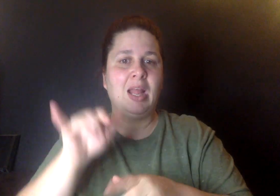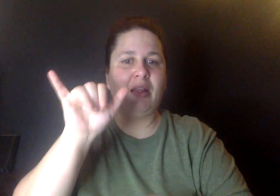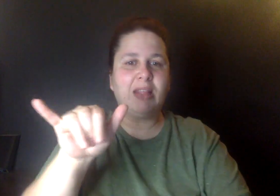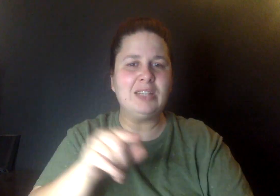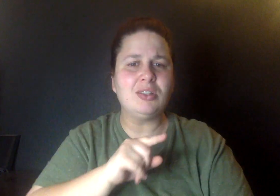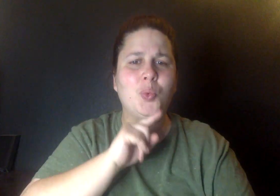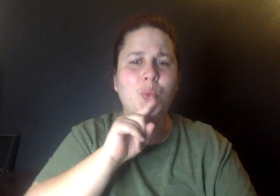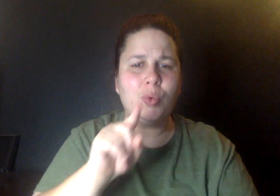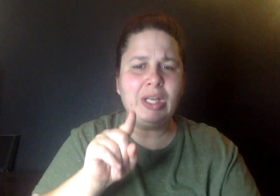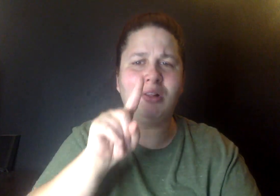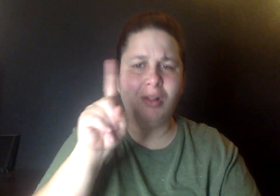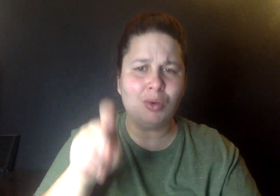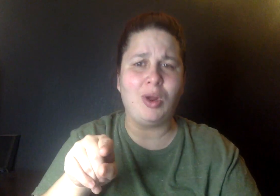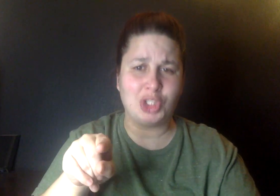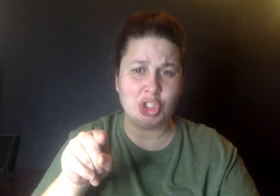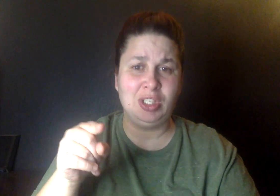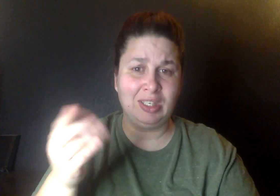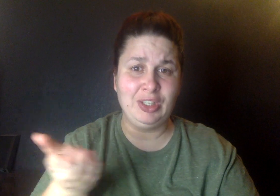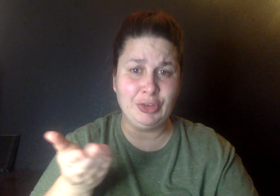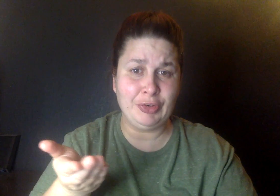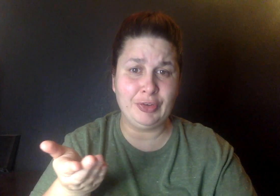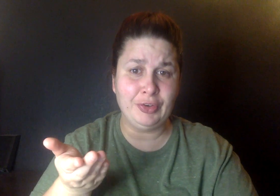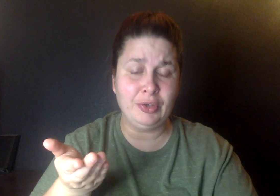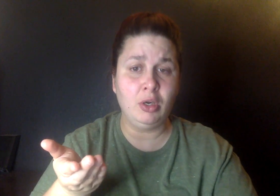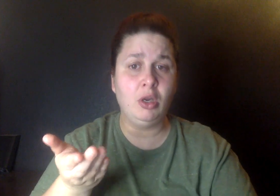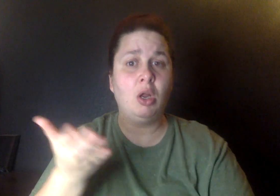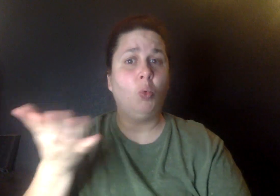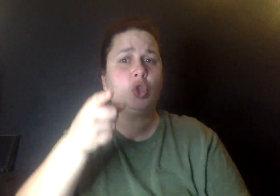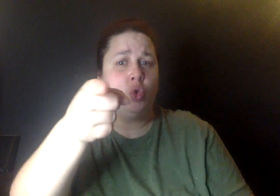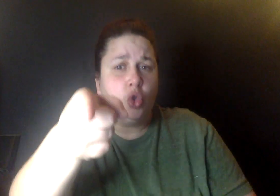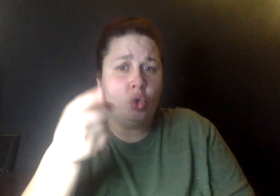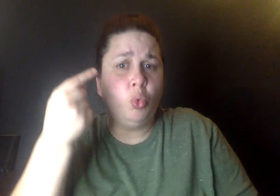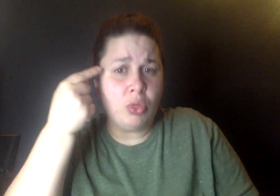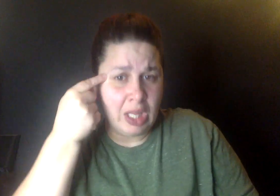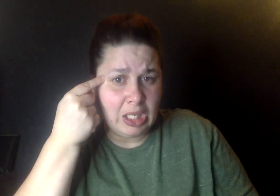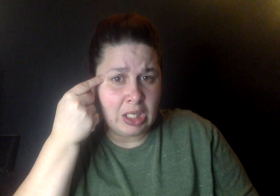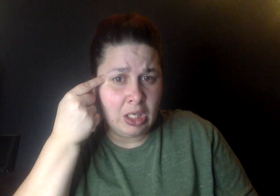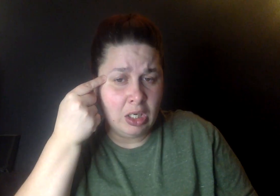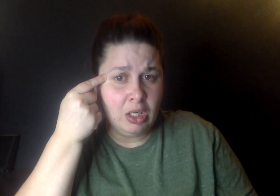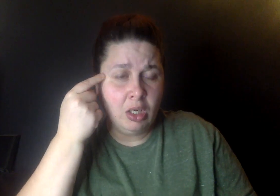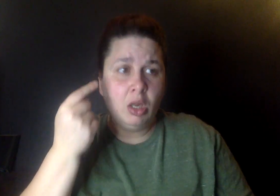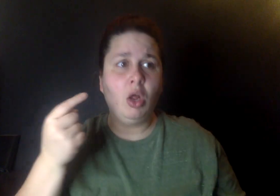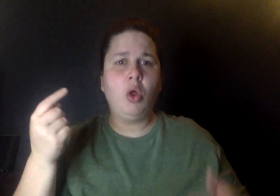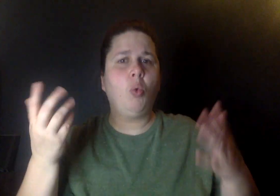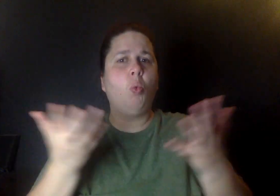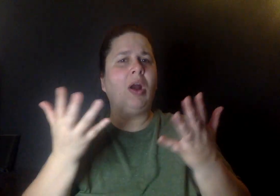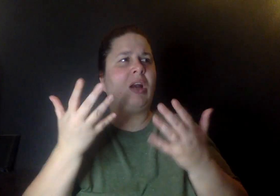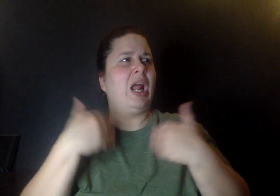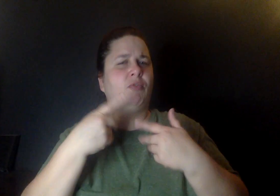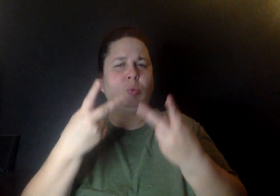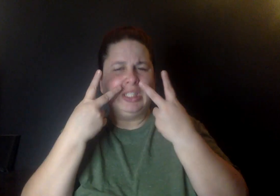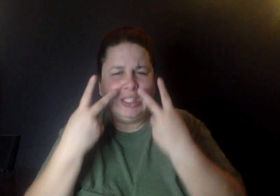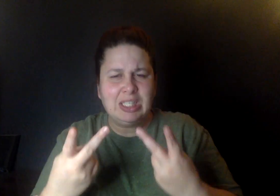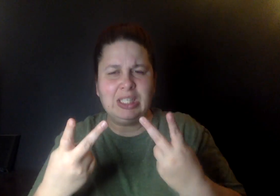There's a real question here. What do you think? What have you seen